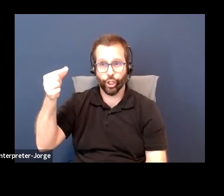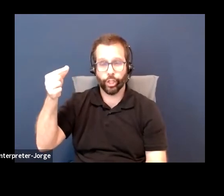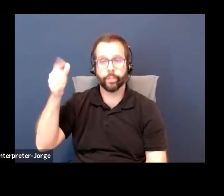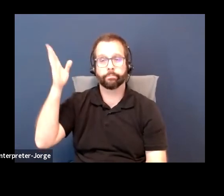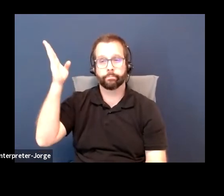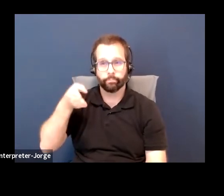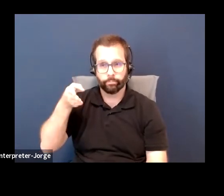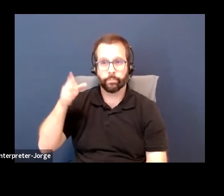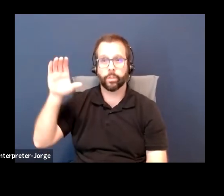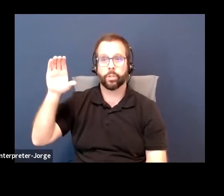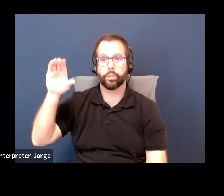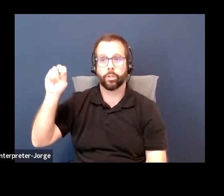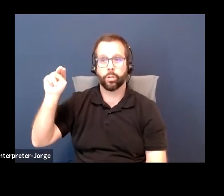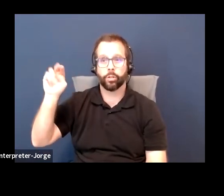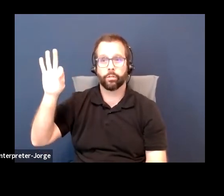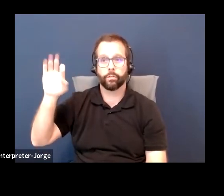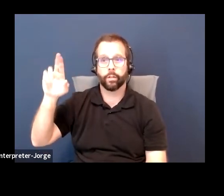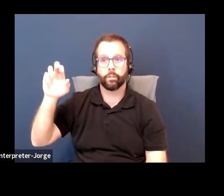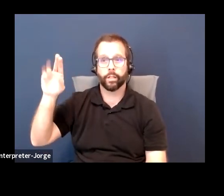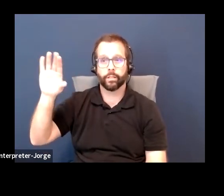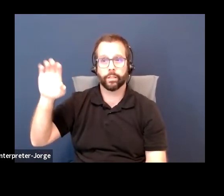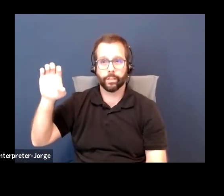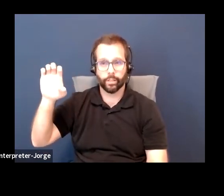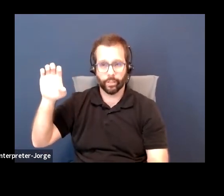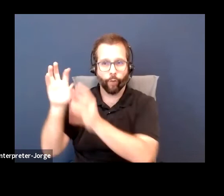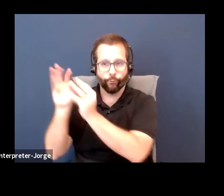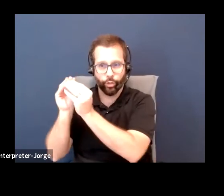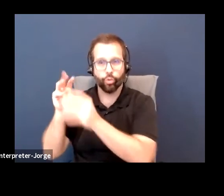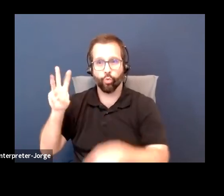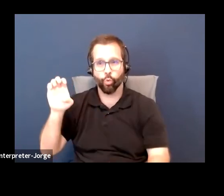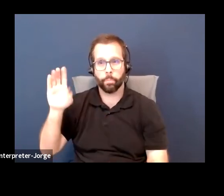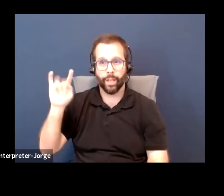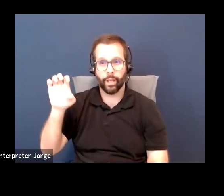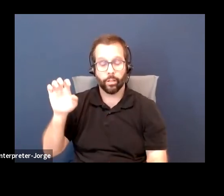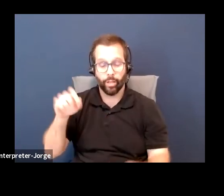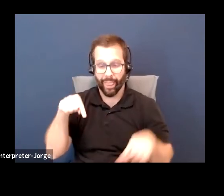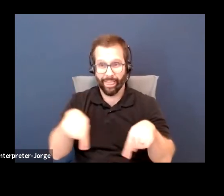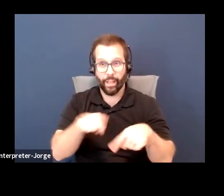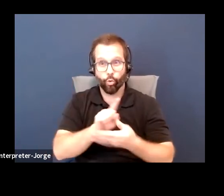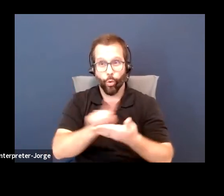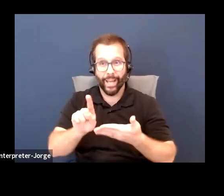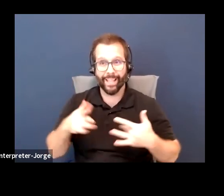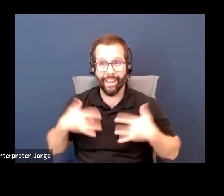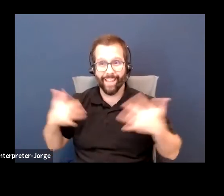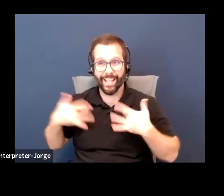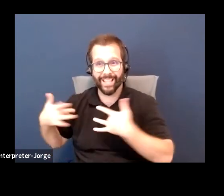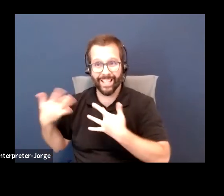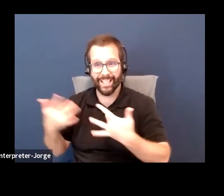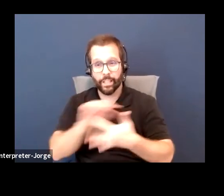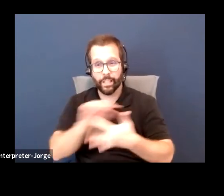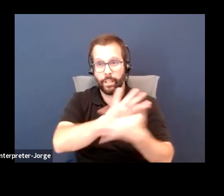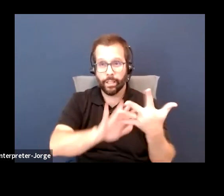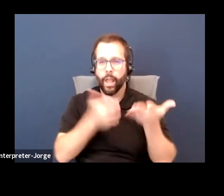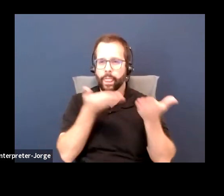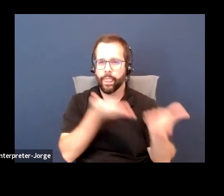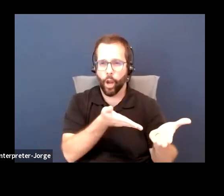/ conference website. And this is going to be your hub for all of this week's events. Right